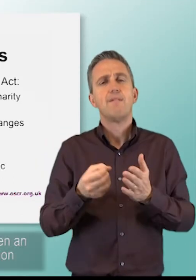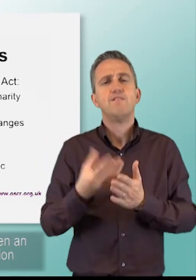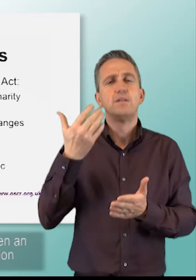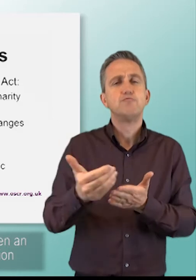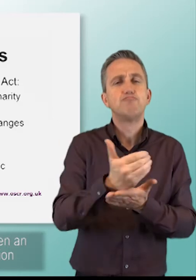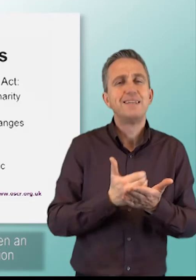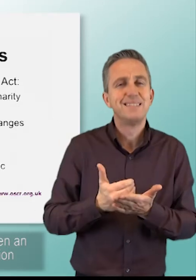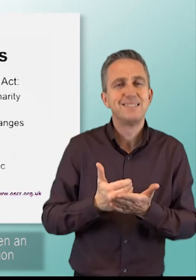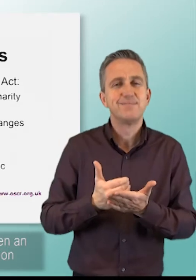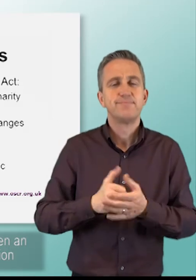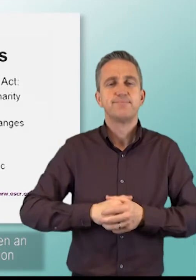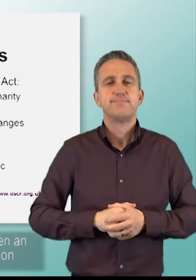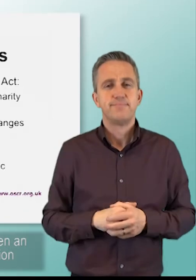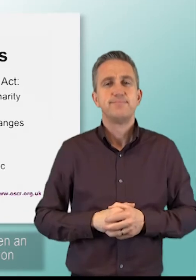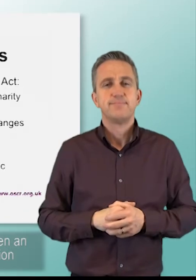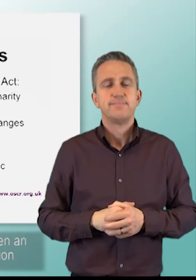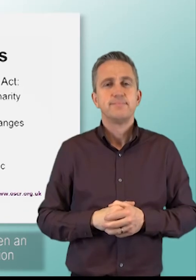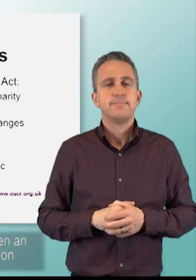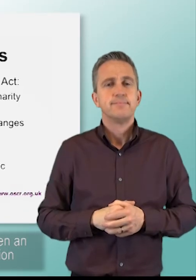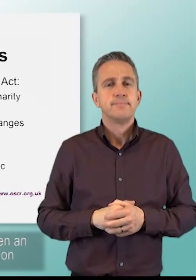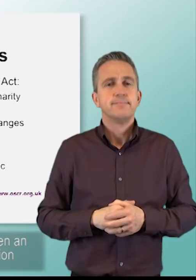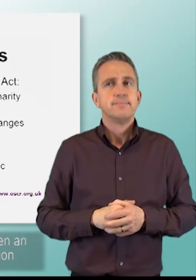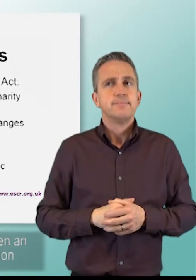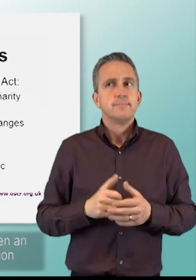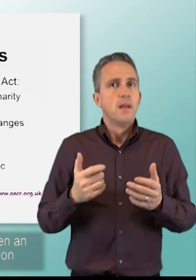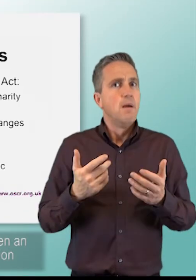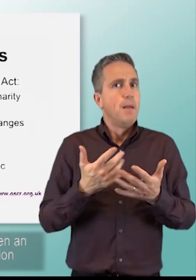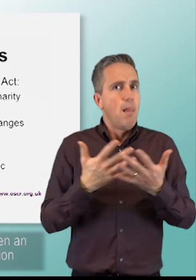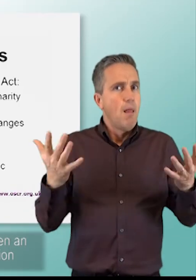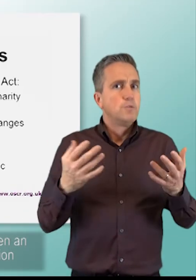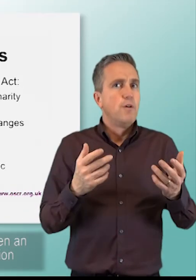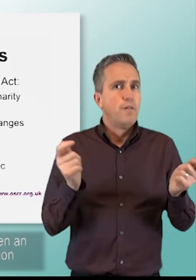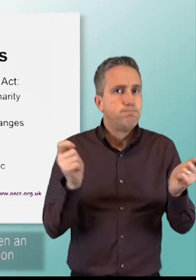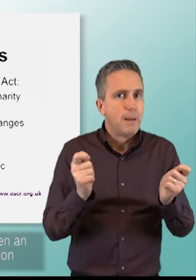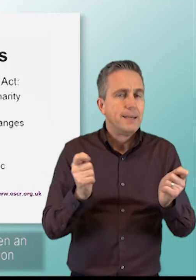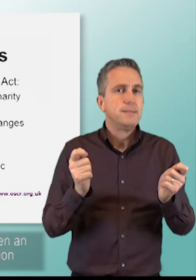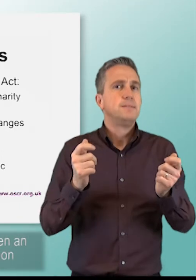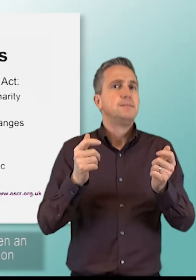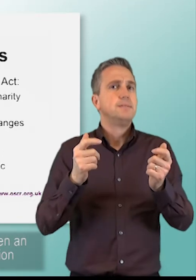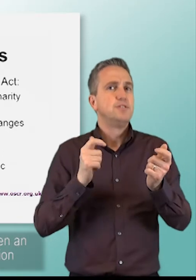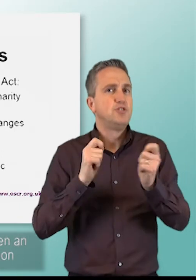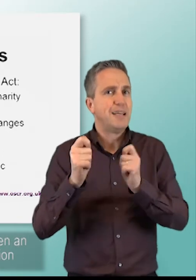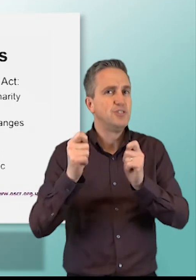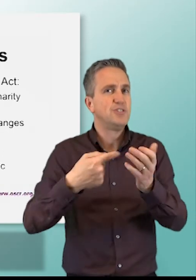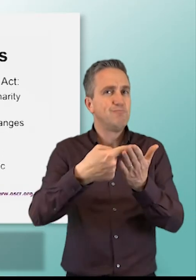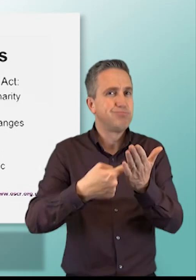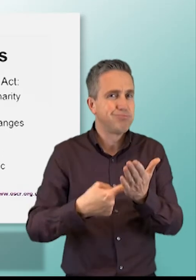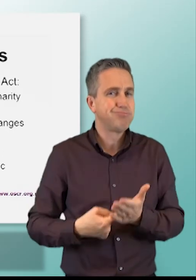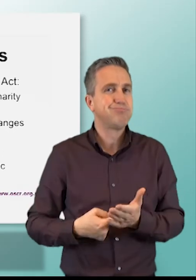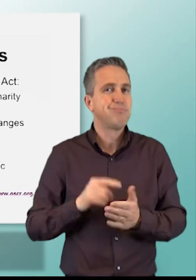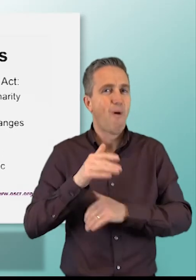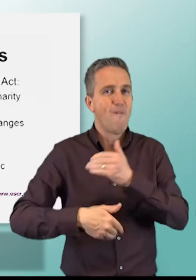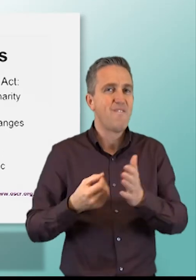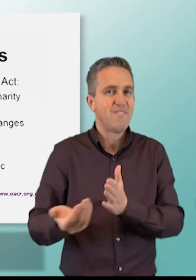Next, we've got fundraising. Now, this is an area that's seen an awful lot of publicity and some changes in regulation over the last